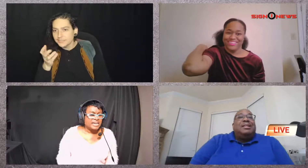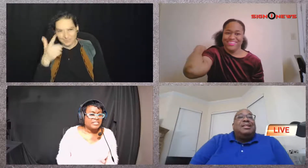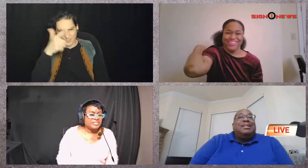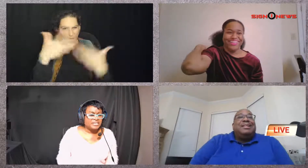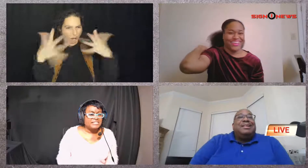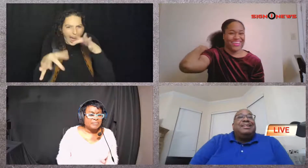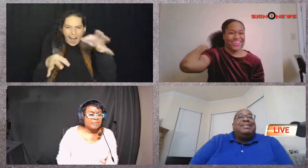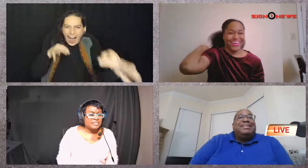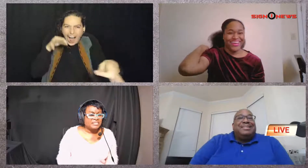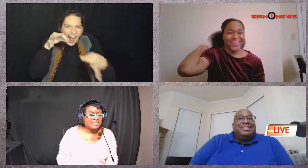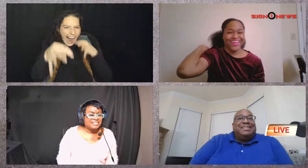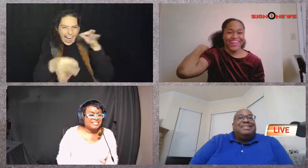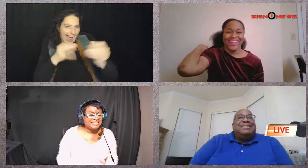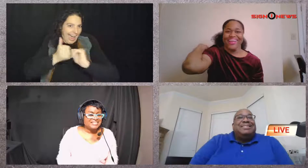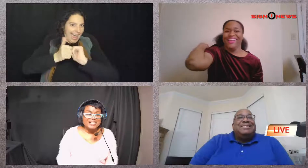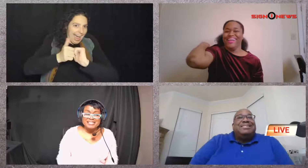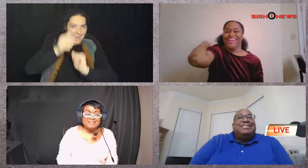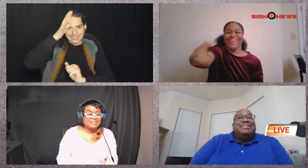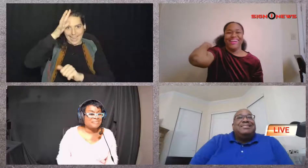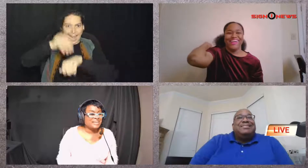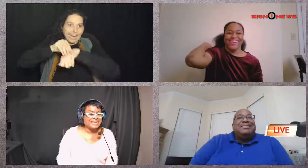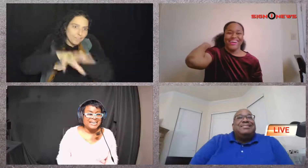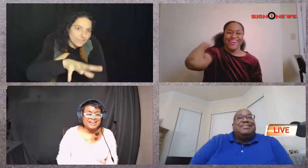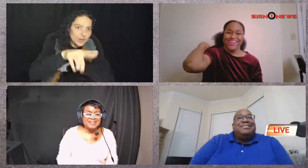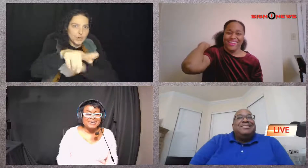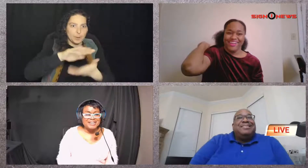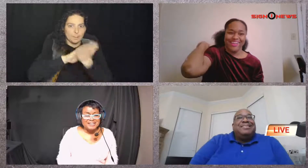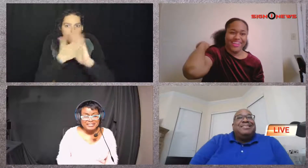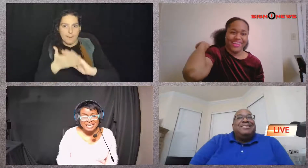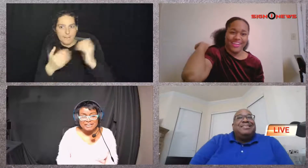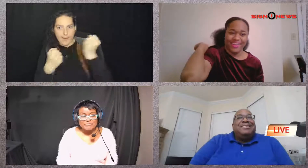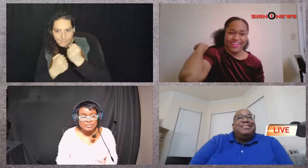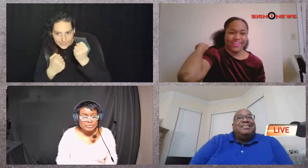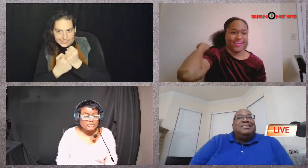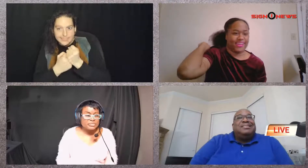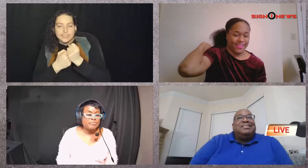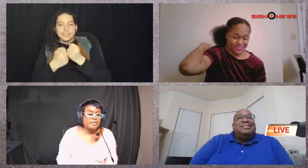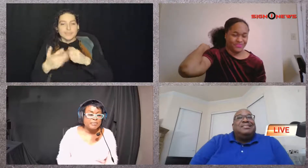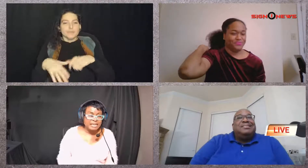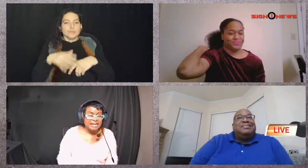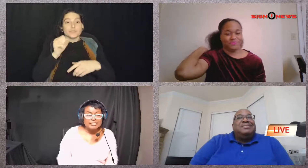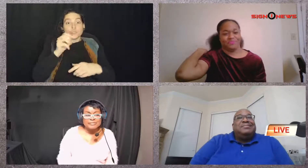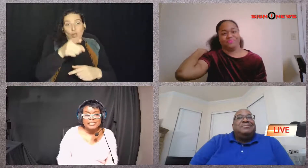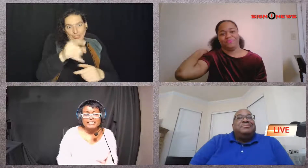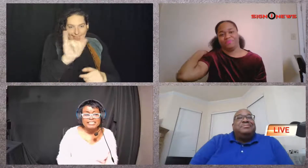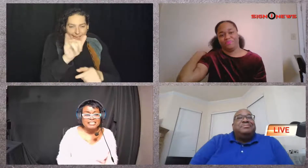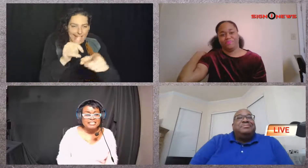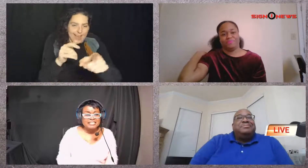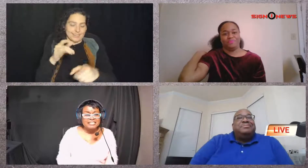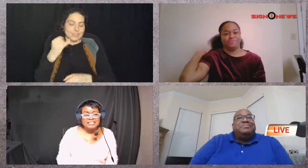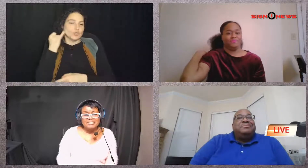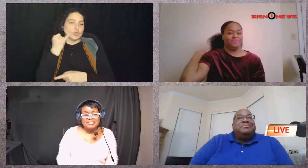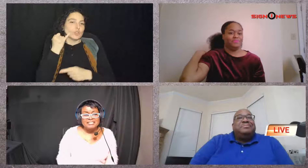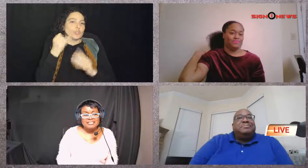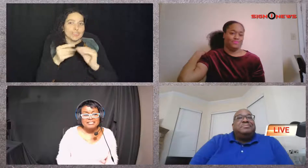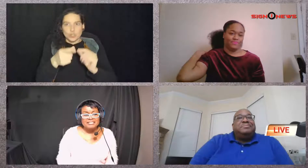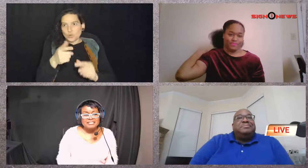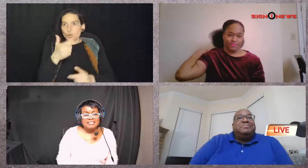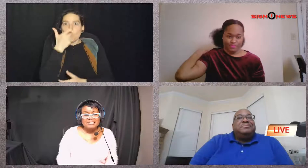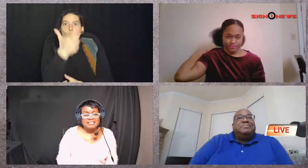And I've already asked you that same question. You guys have explained how your dad influenced you to become an activist.